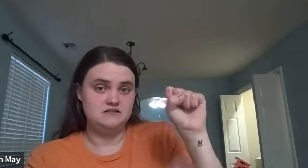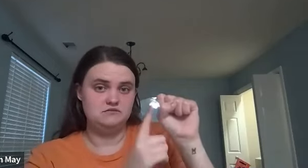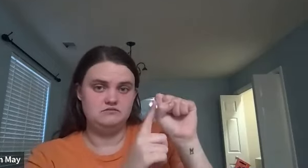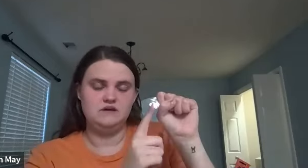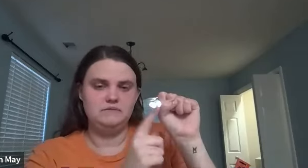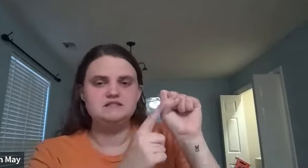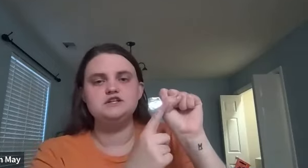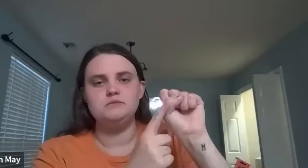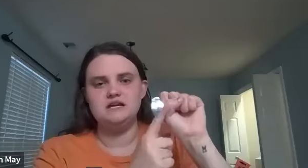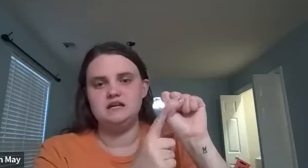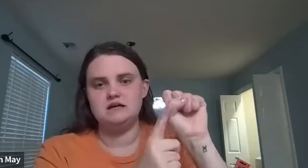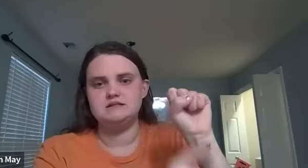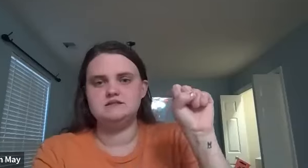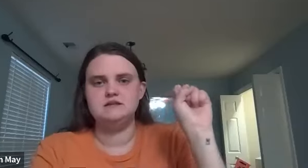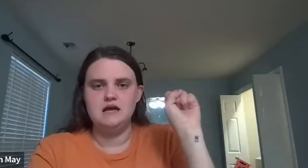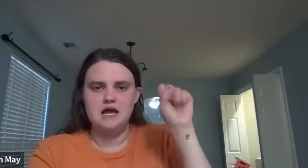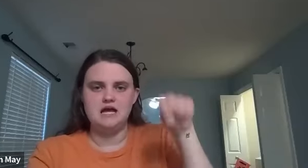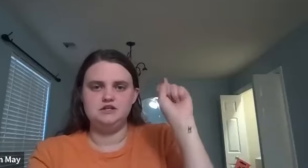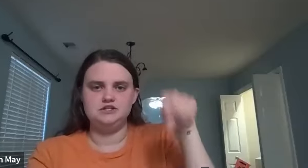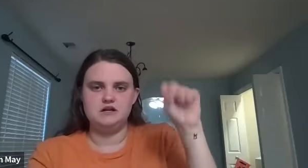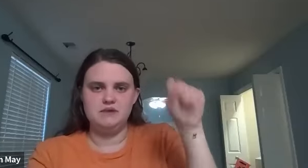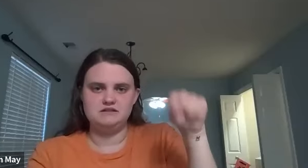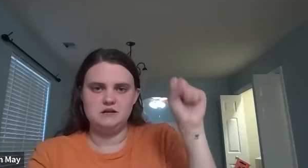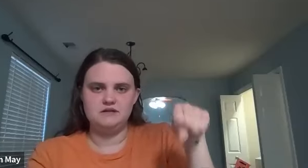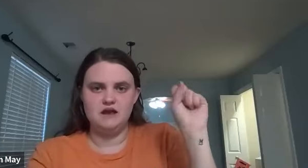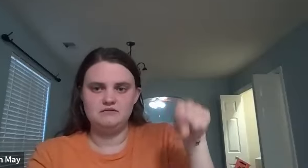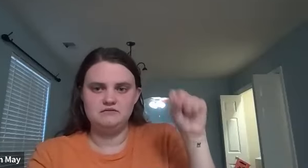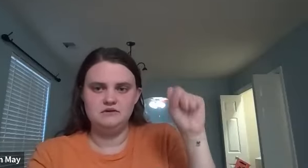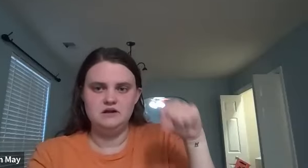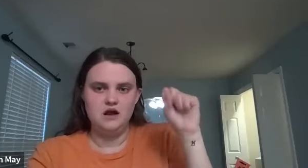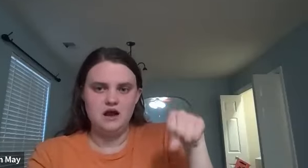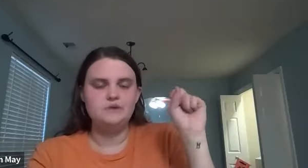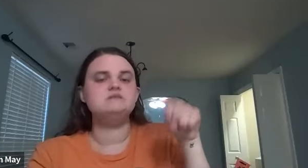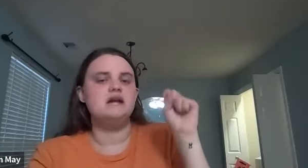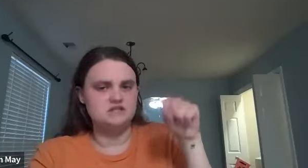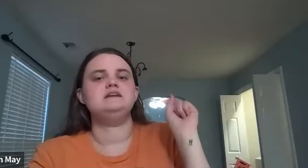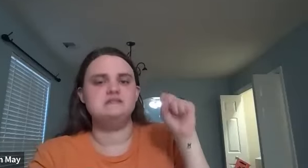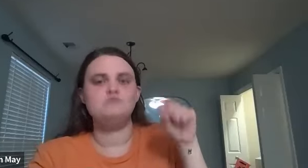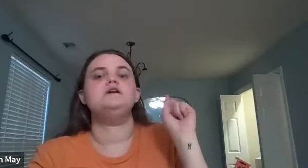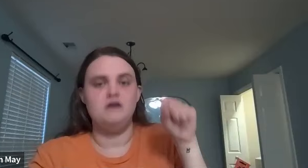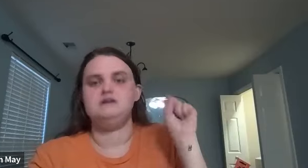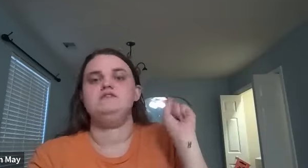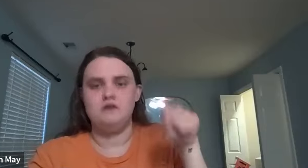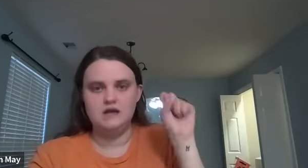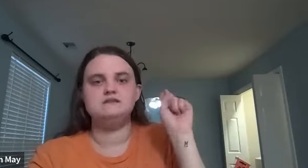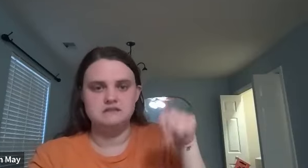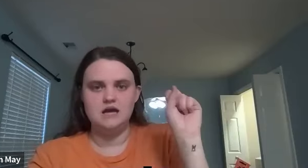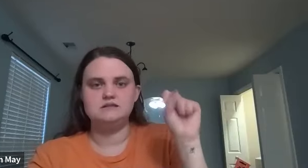fist. Like basically you're making an S and you're just going to bounce it up and down. I always imagine like it's someone nodding their heads.